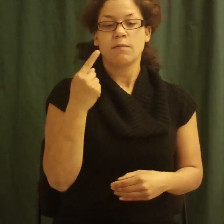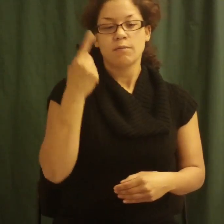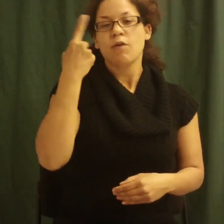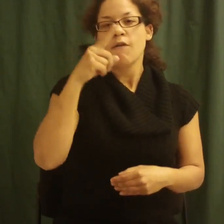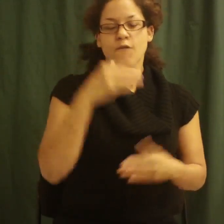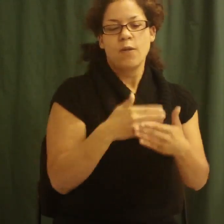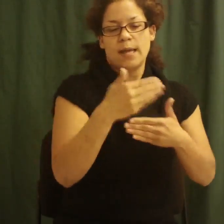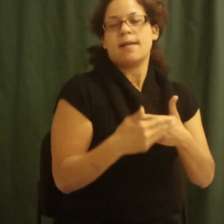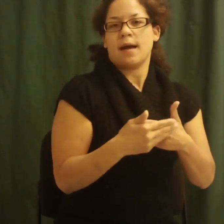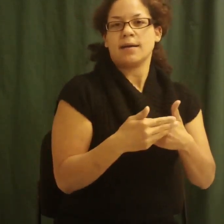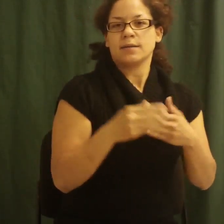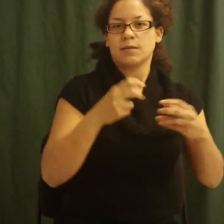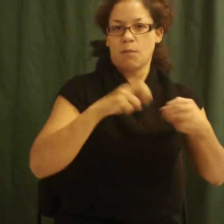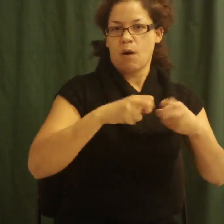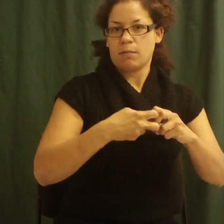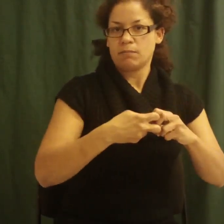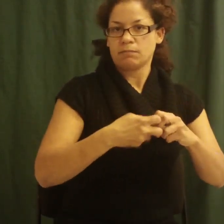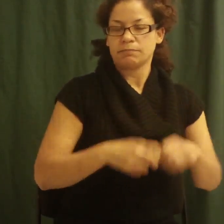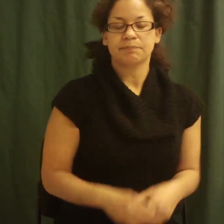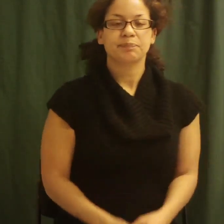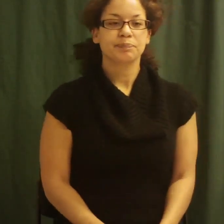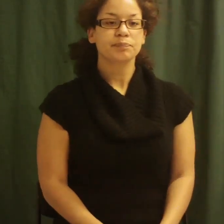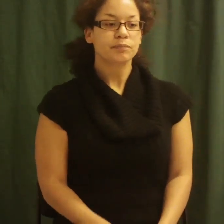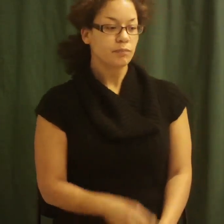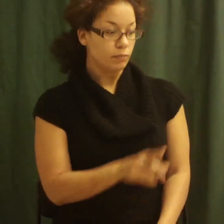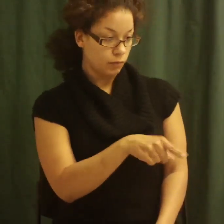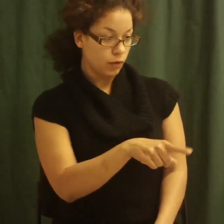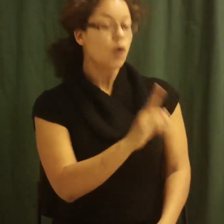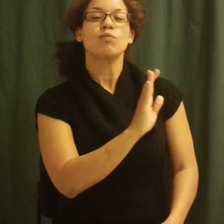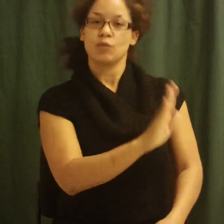Multiplication done? You're right.